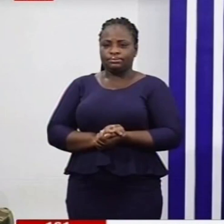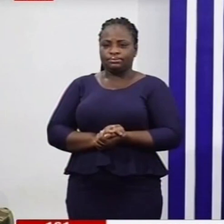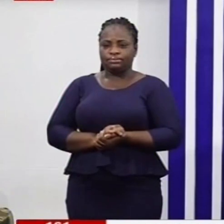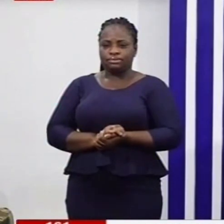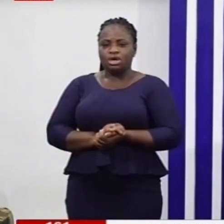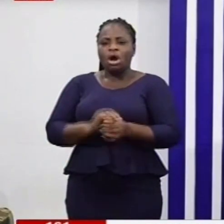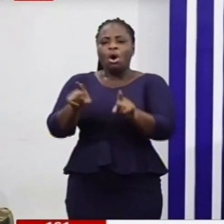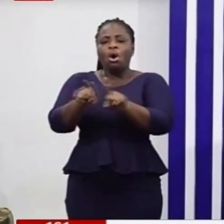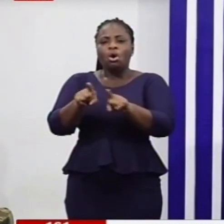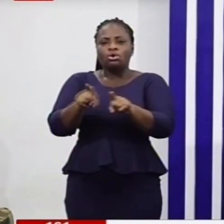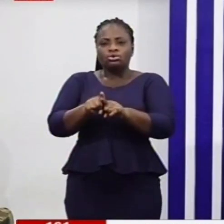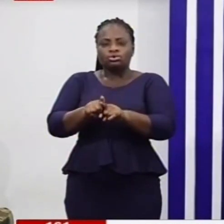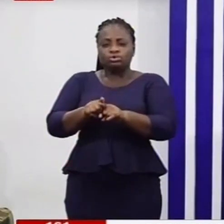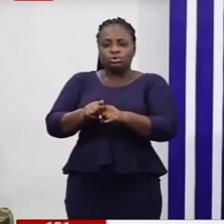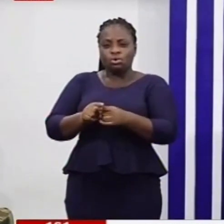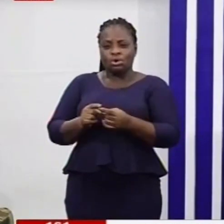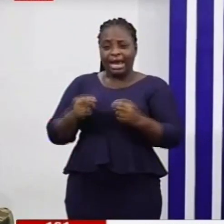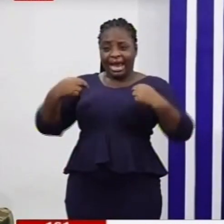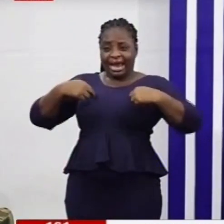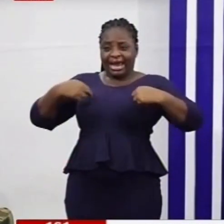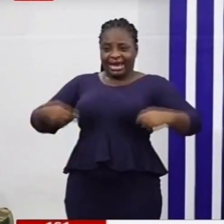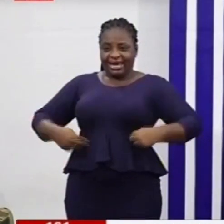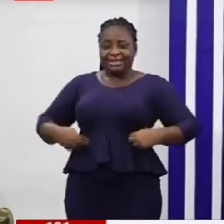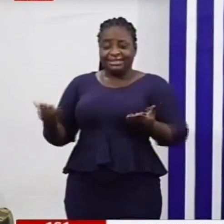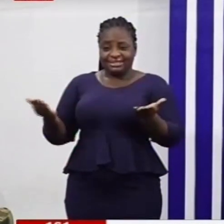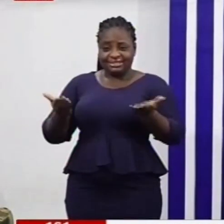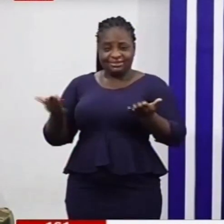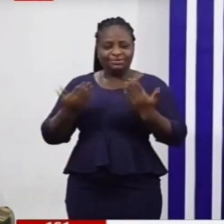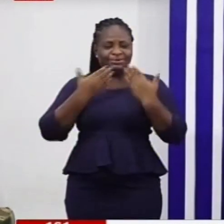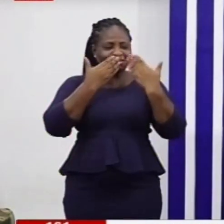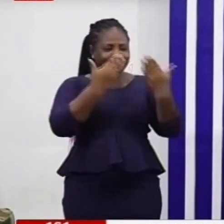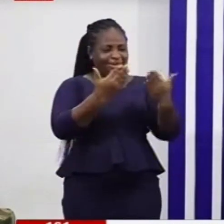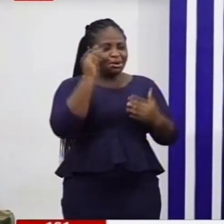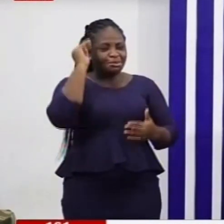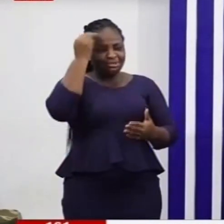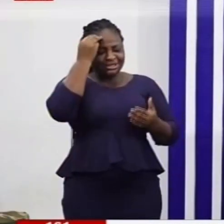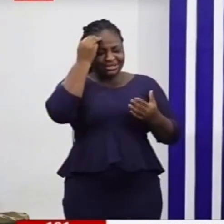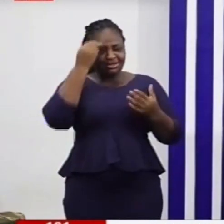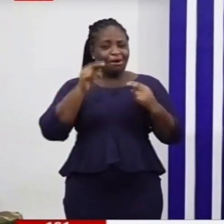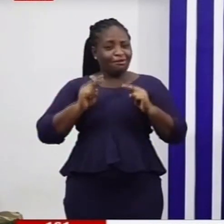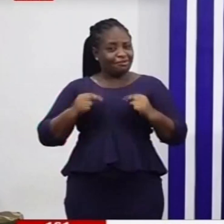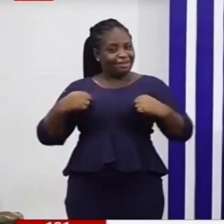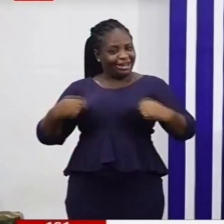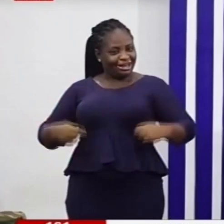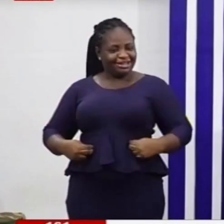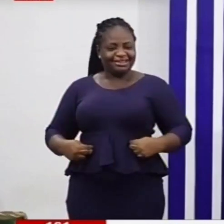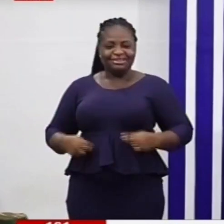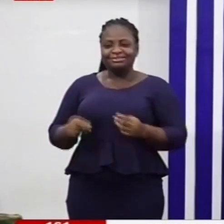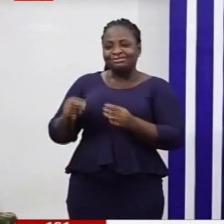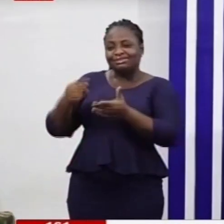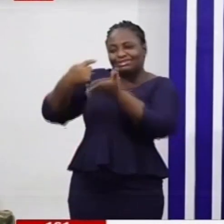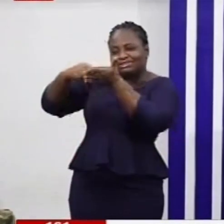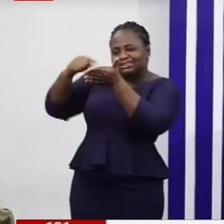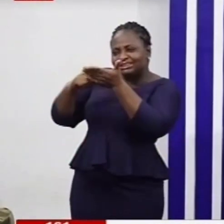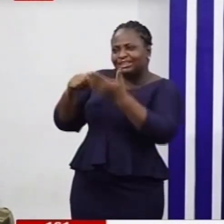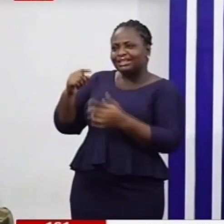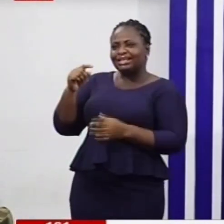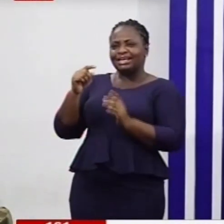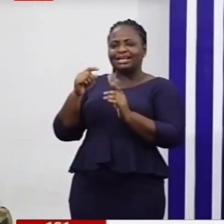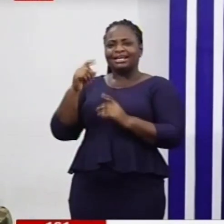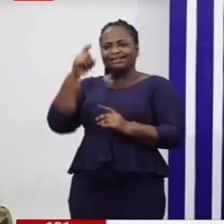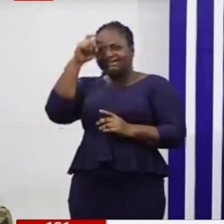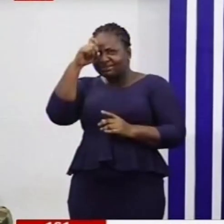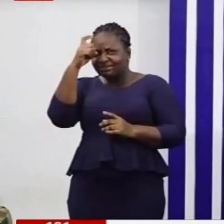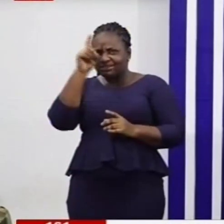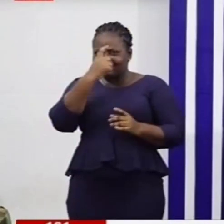we are also screening them. Yesterday, we thanked Minister of Health. They were there to do the screening, you know, take their temperature and make sure that if